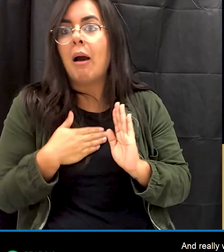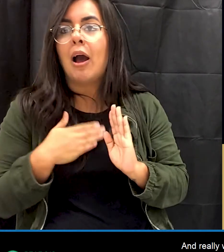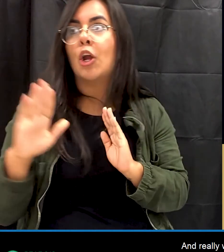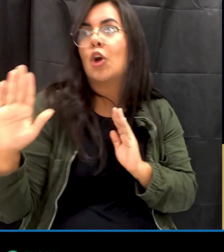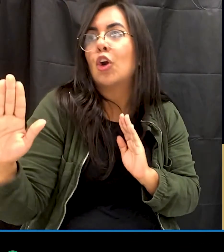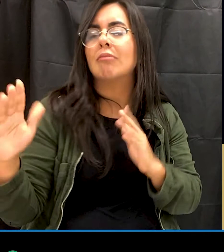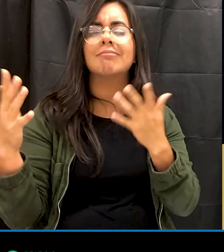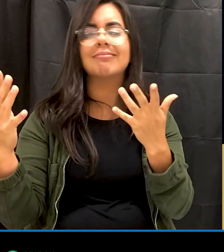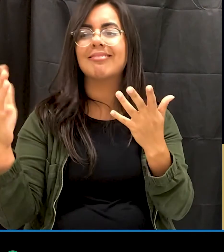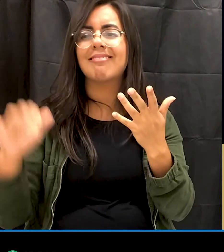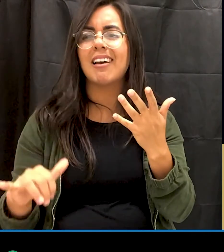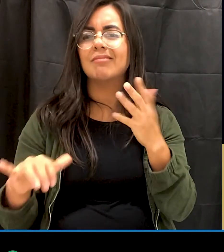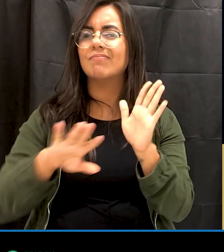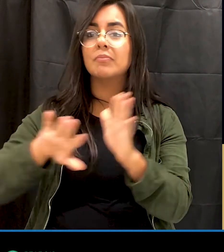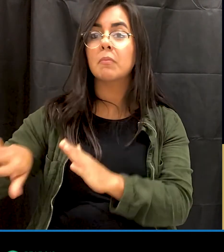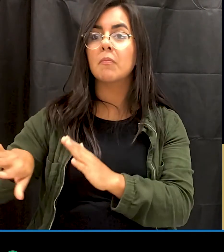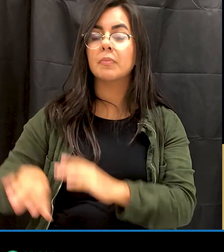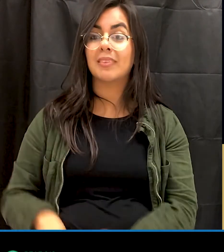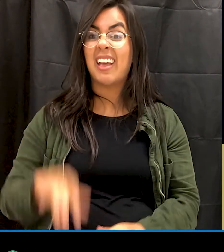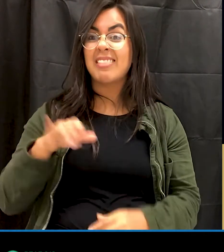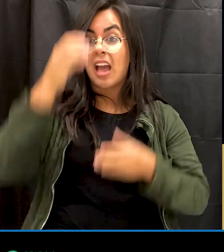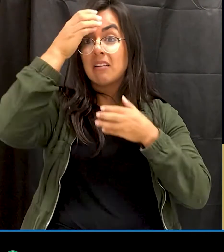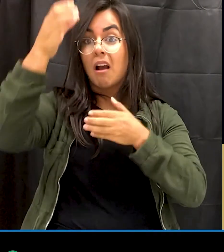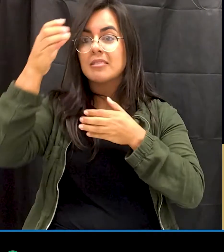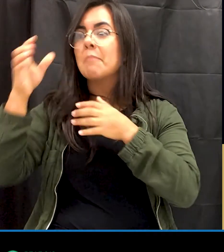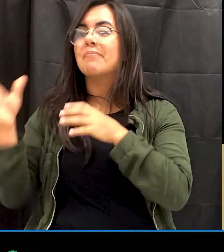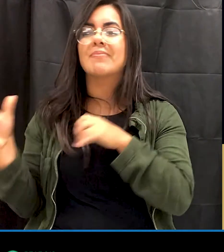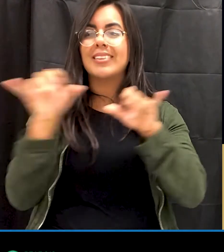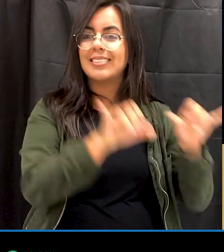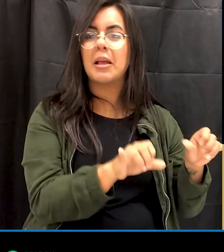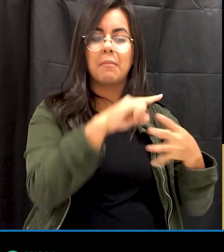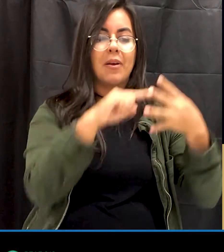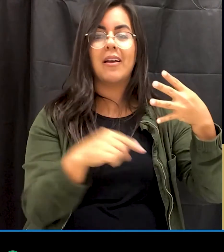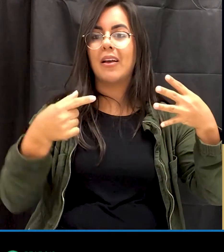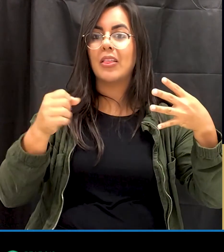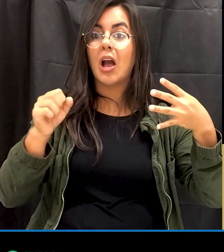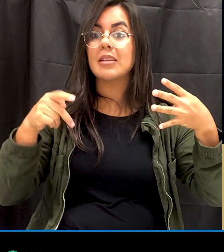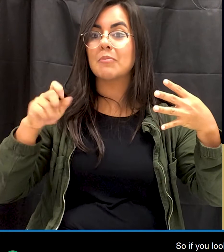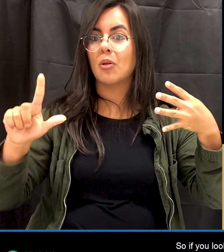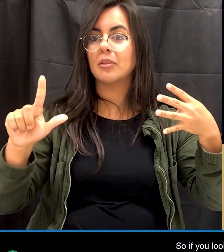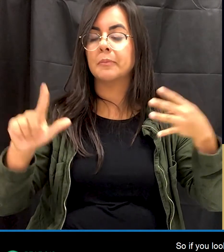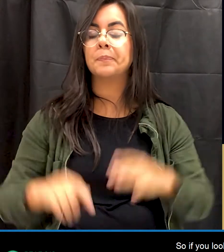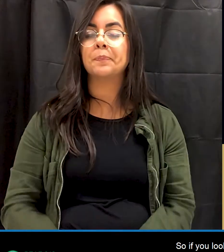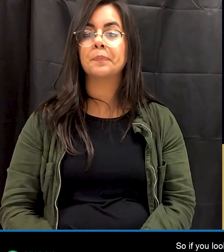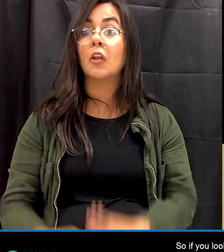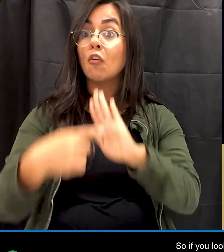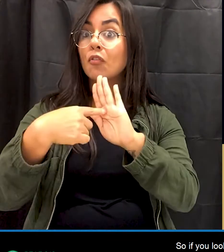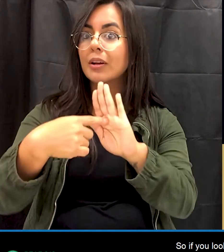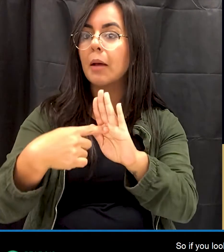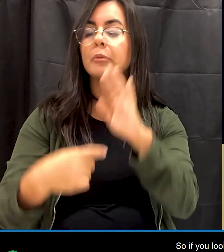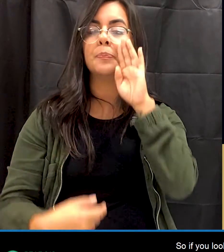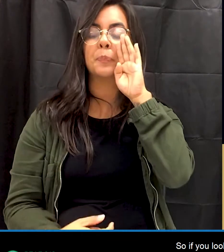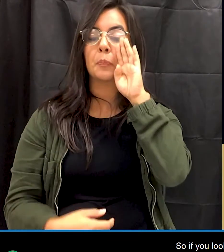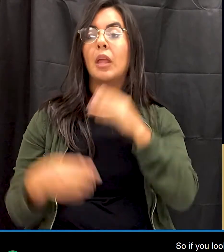in the Gospels. For example, the genealogy of Matthew versus the genealogy in Luke. So if you look in Matthew 1 and